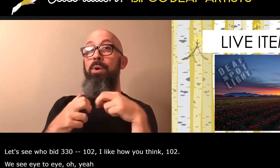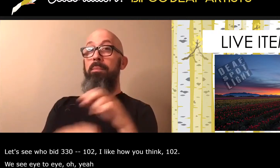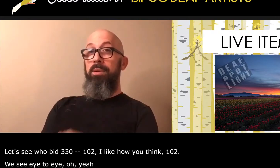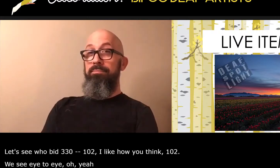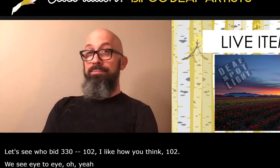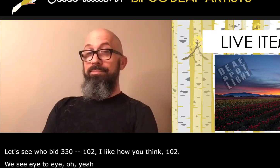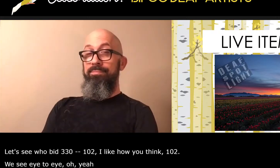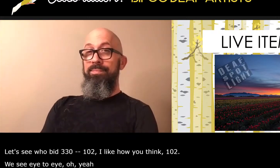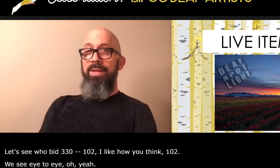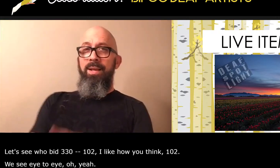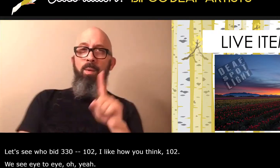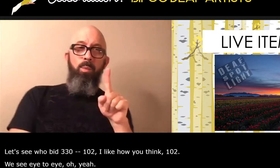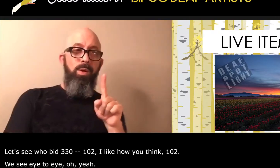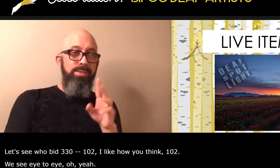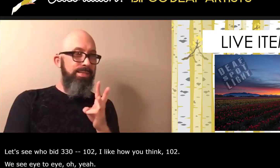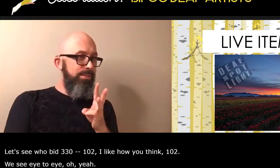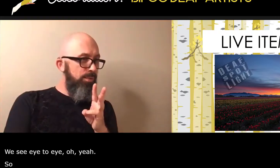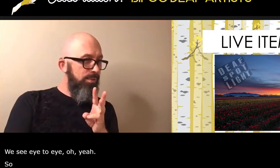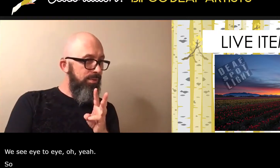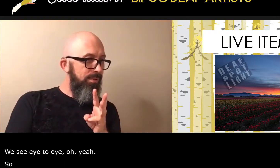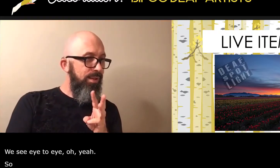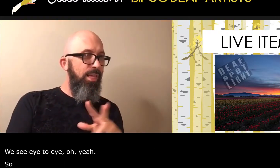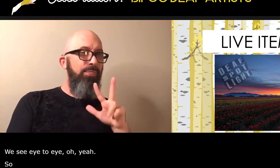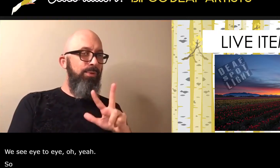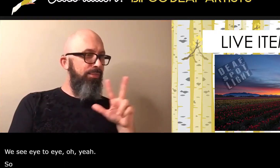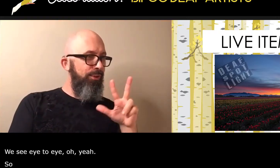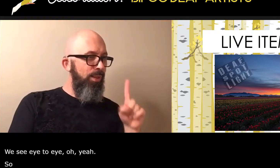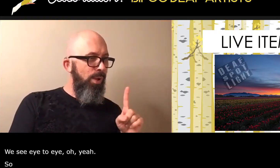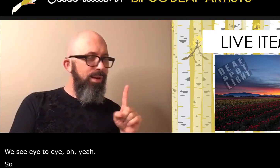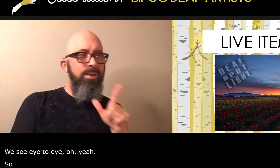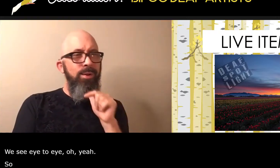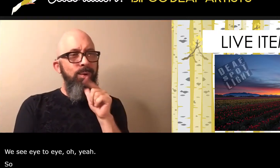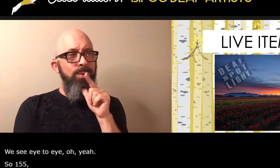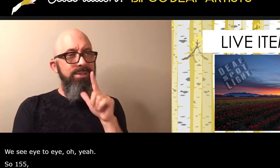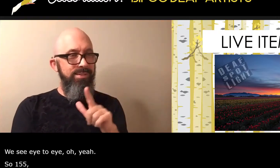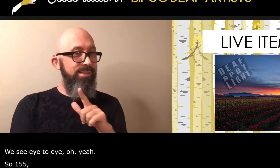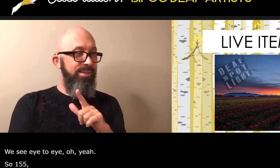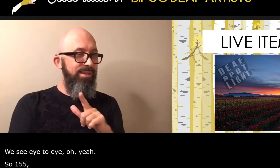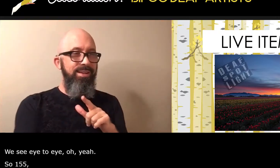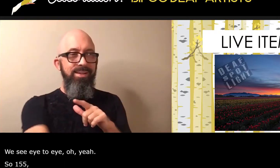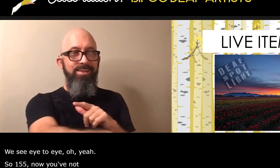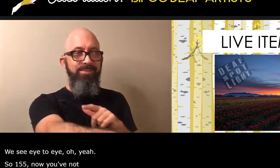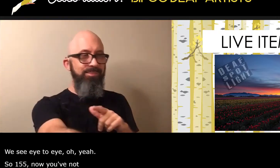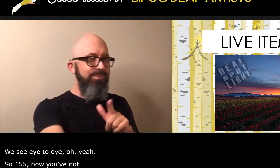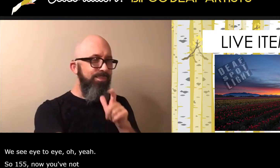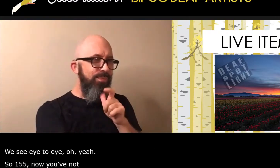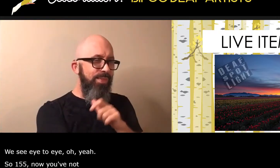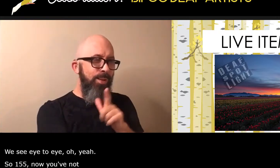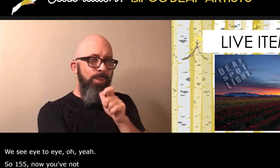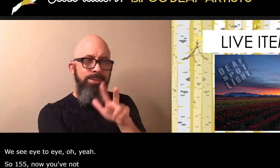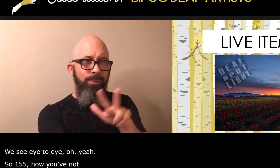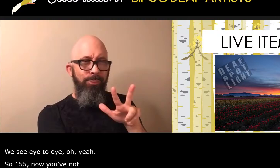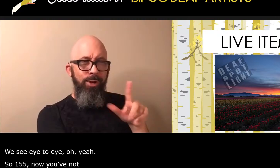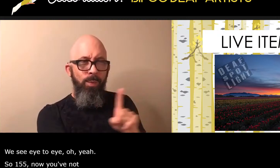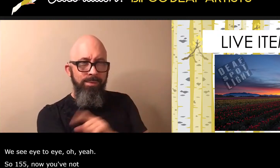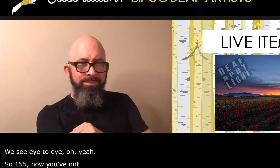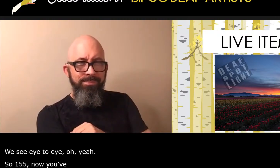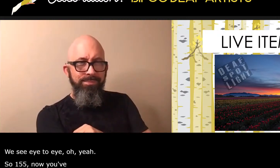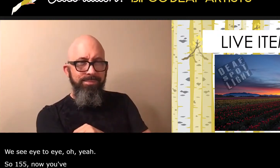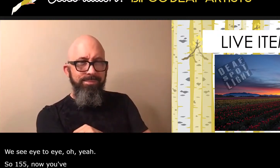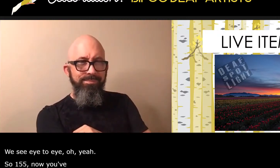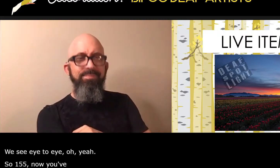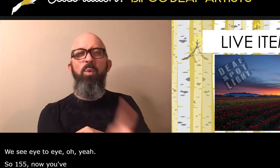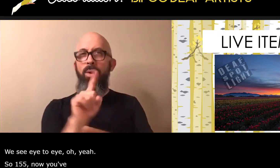So 155. Now you've got the problem. And 331. Who